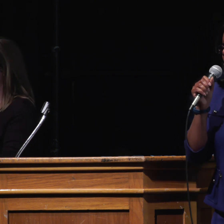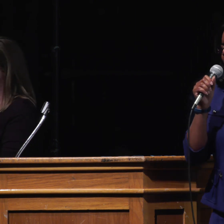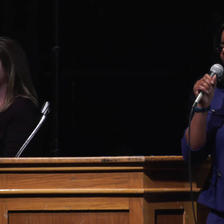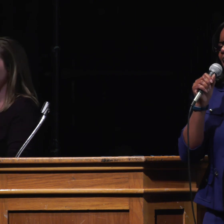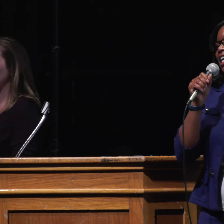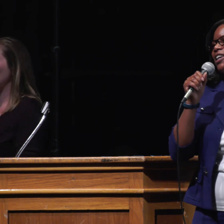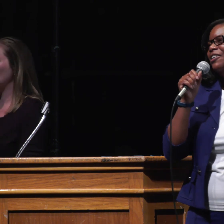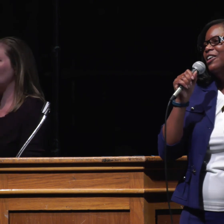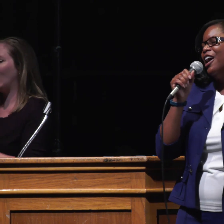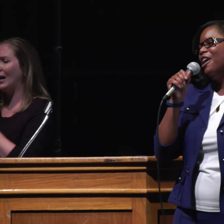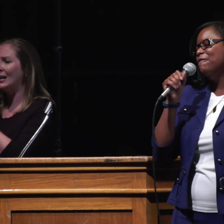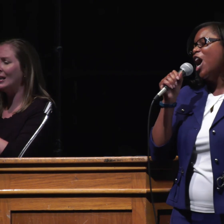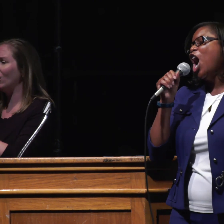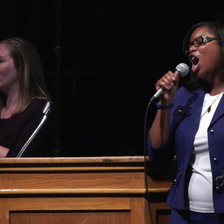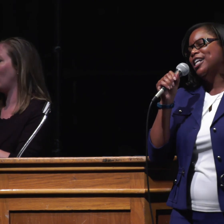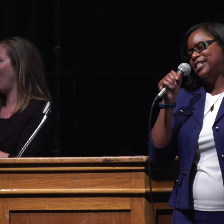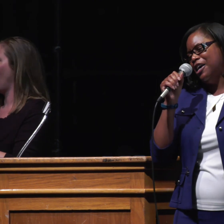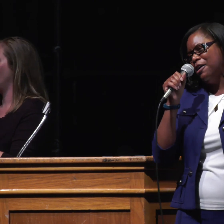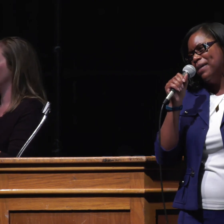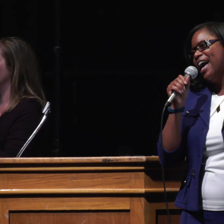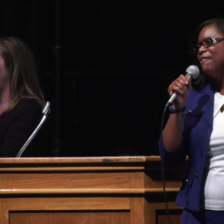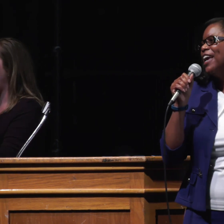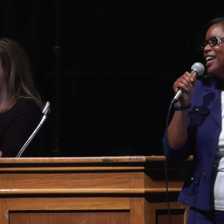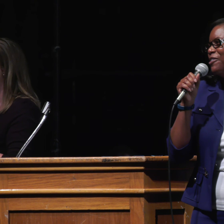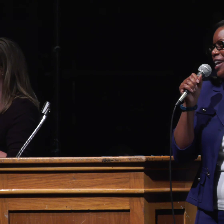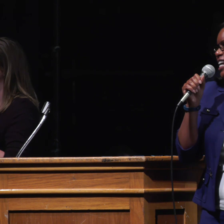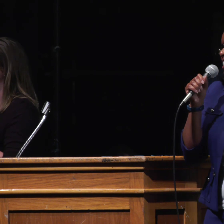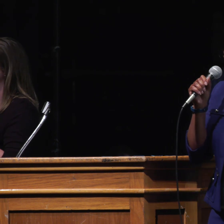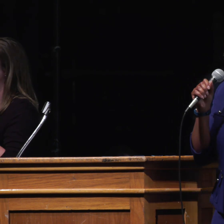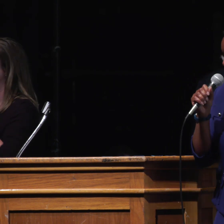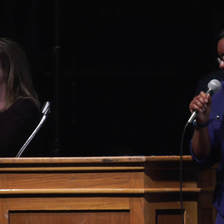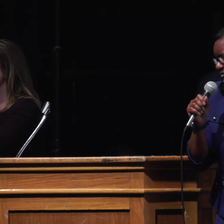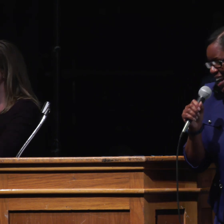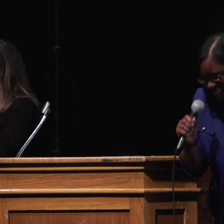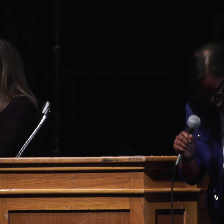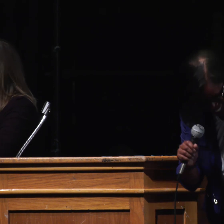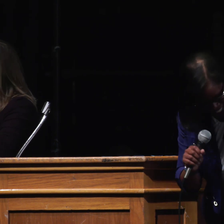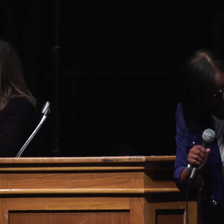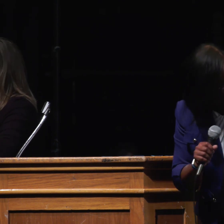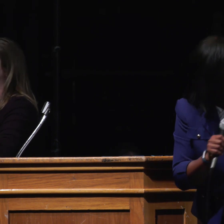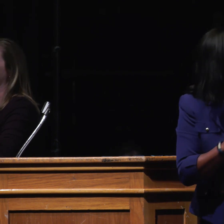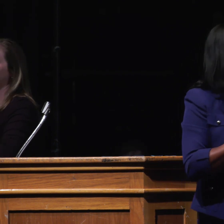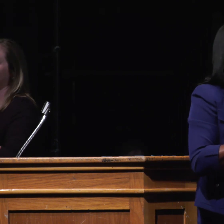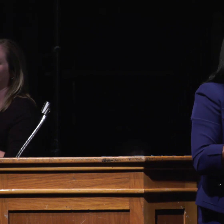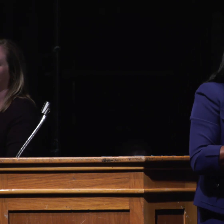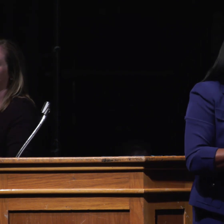wish you a year of awesome. Have a great day.